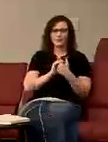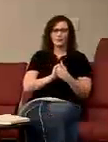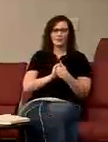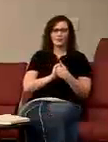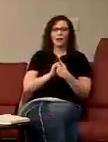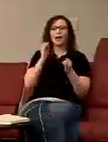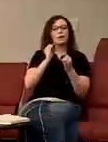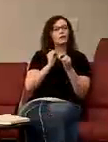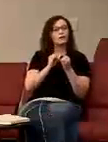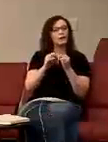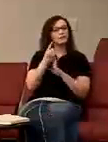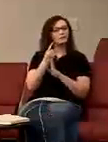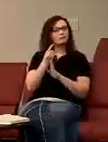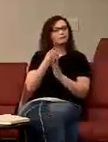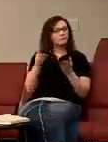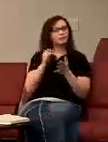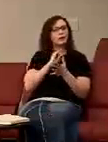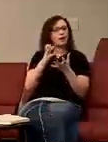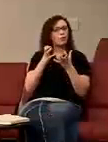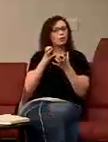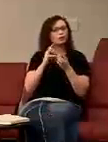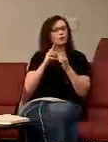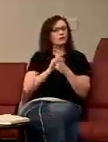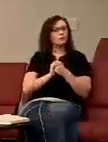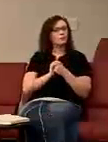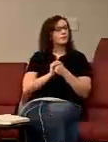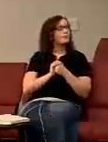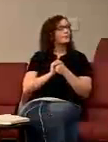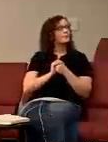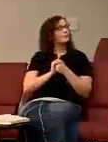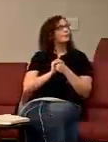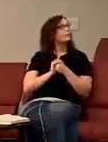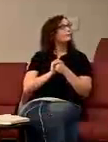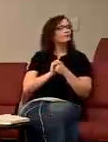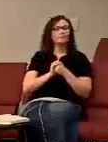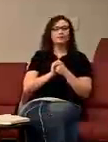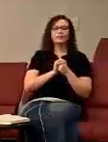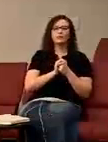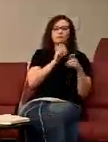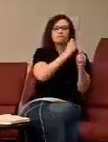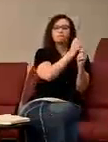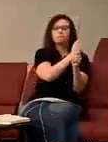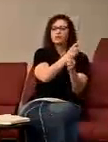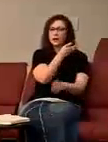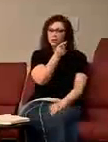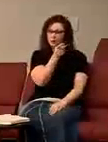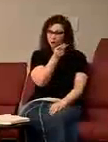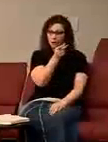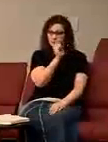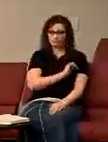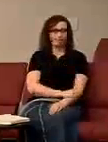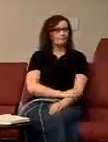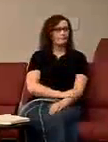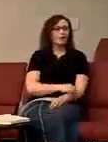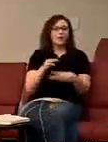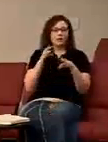the last one I want to talk about here, and then I want to get to something else a little bit, but it's like breeds of dogs. So what we've talked about now is there's ways